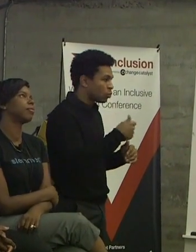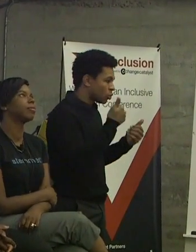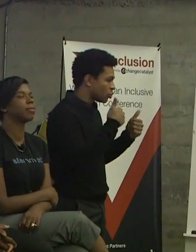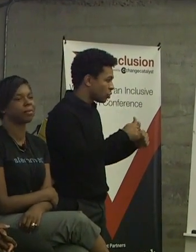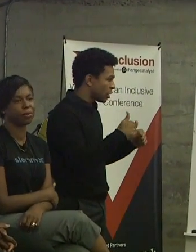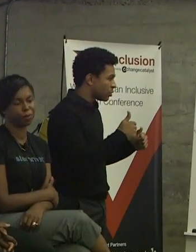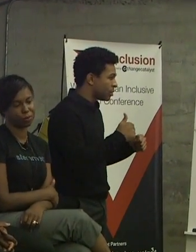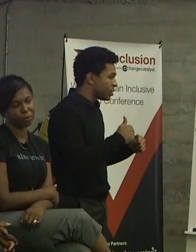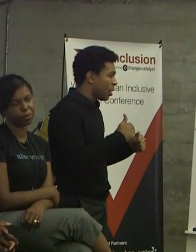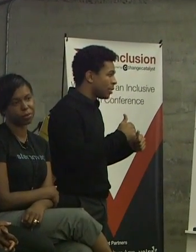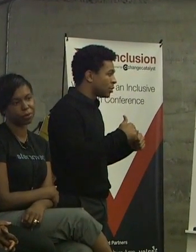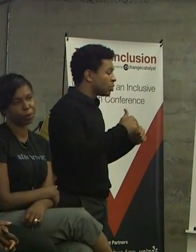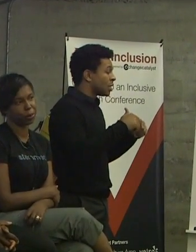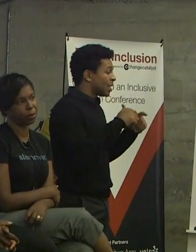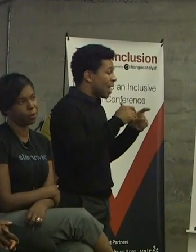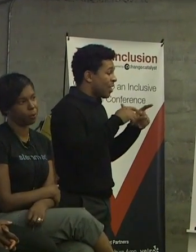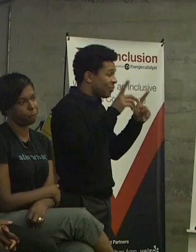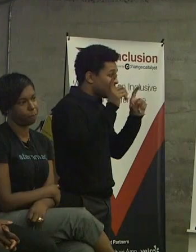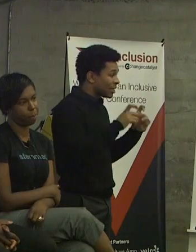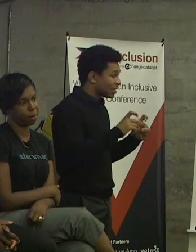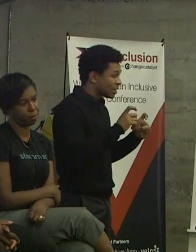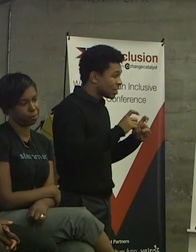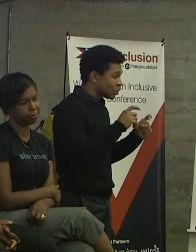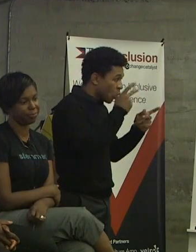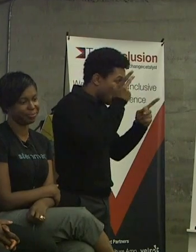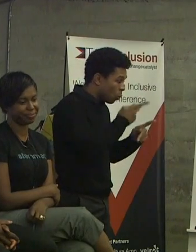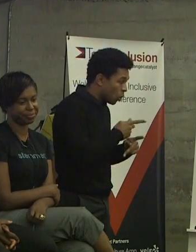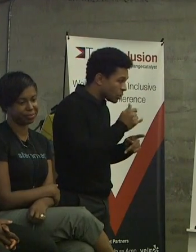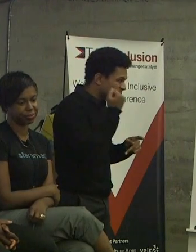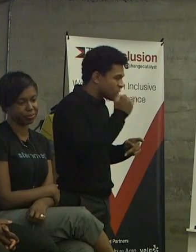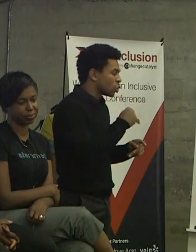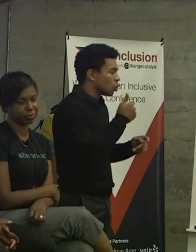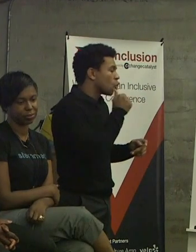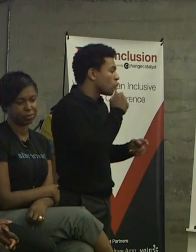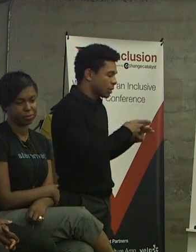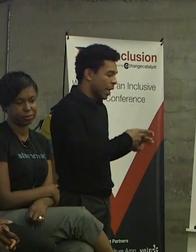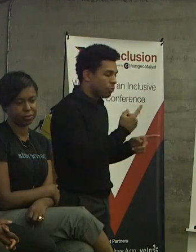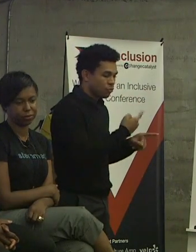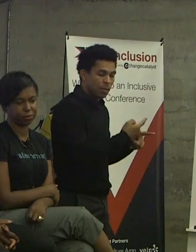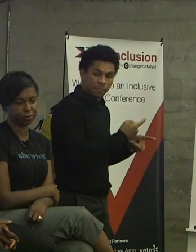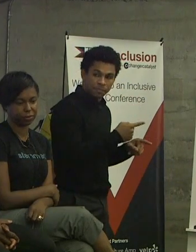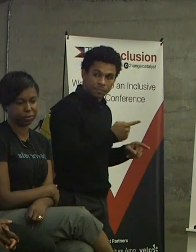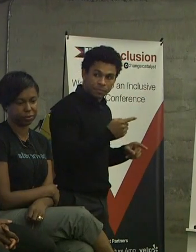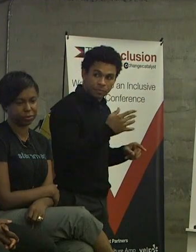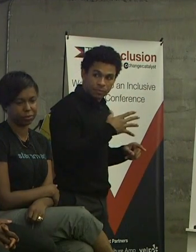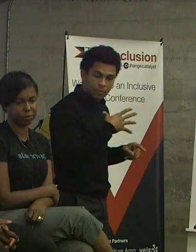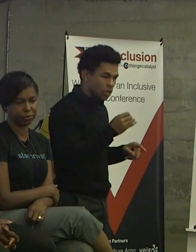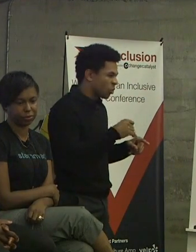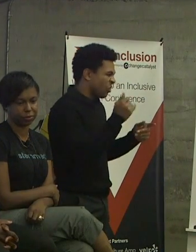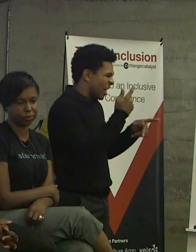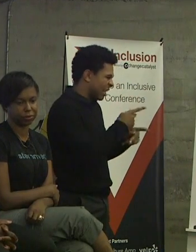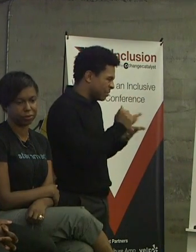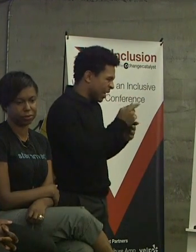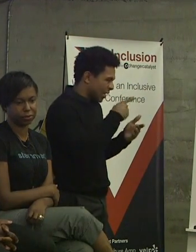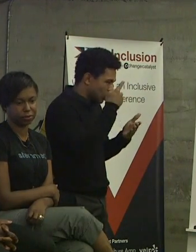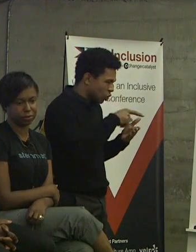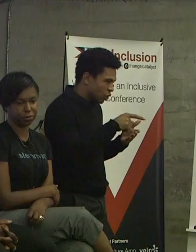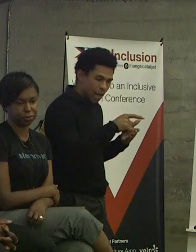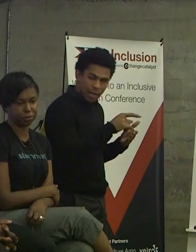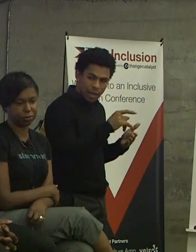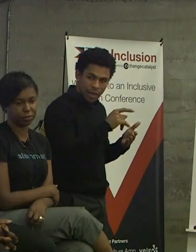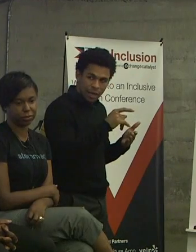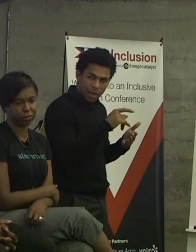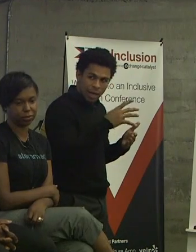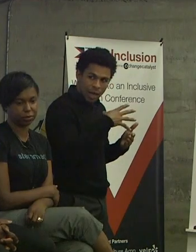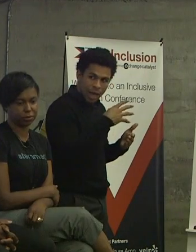being humans. And so how can we make sure that the algorithm keeps that in check and allows us to really see the talent?